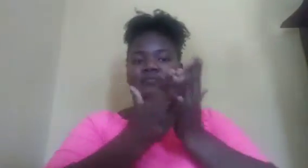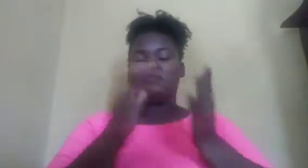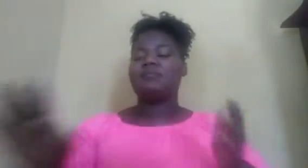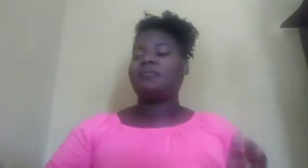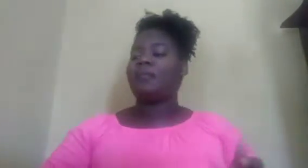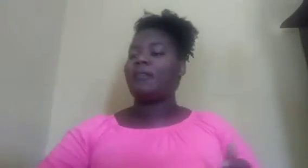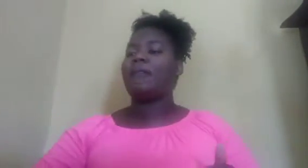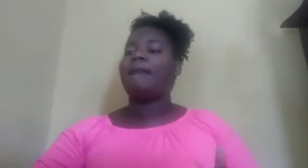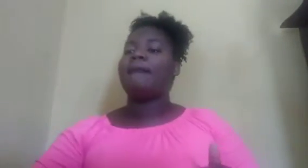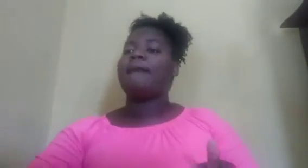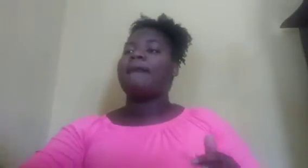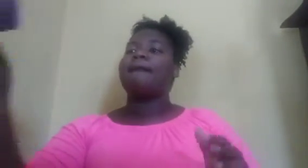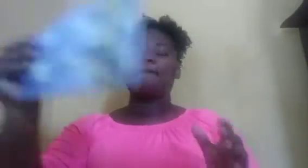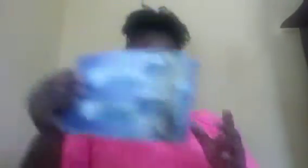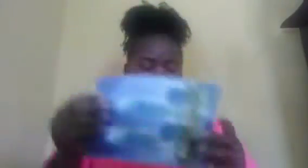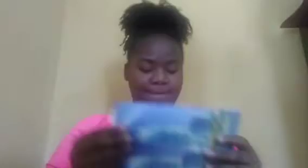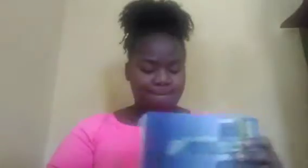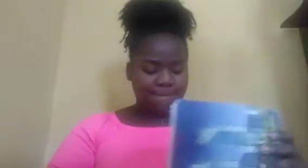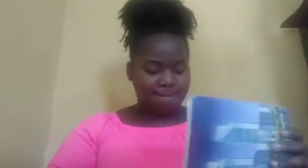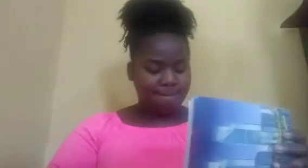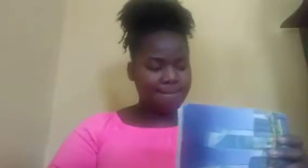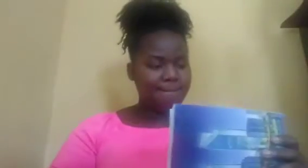So now we're going to measure the book.